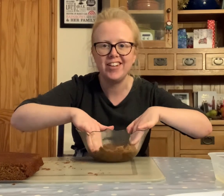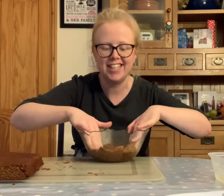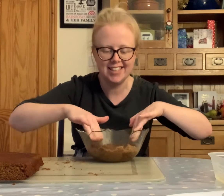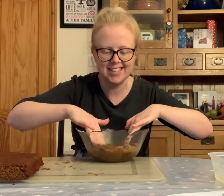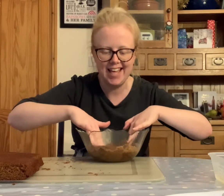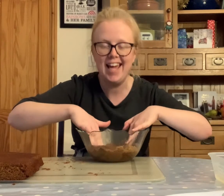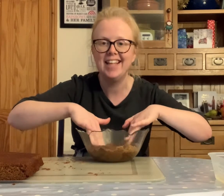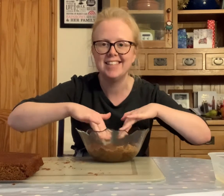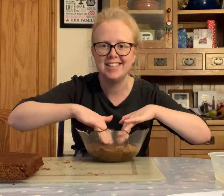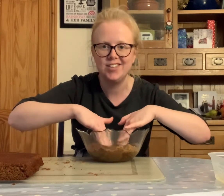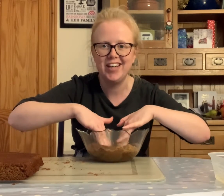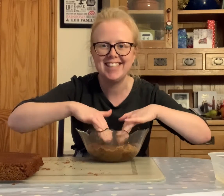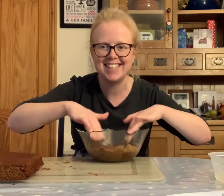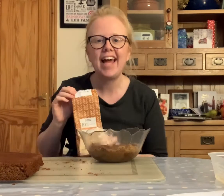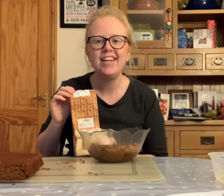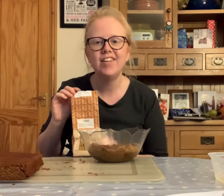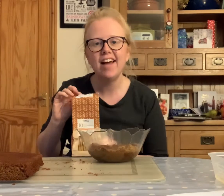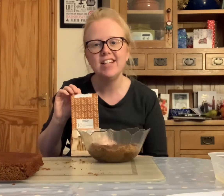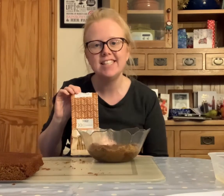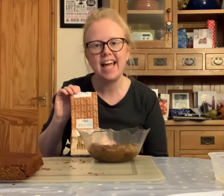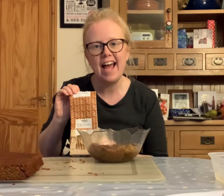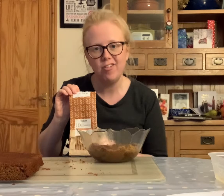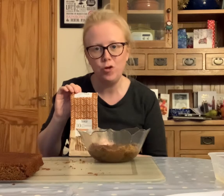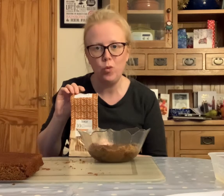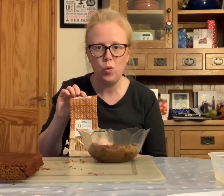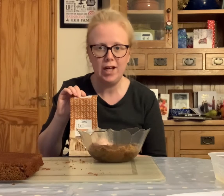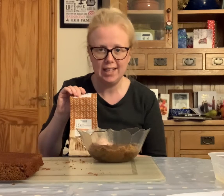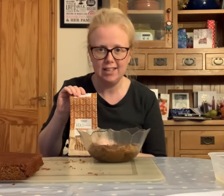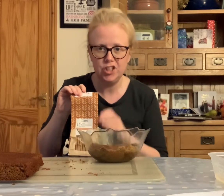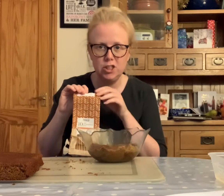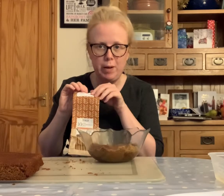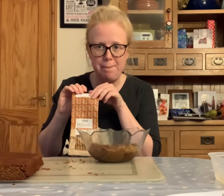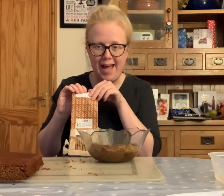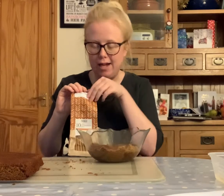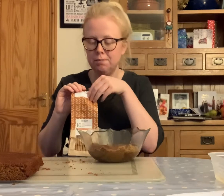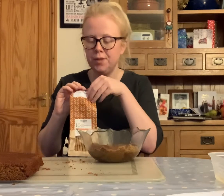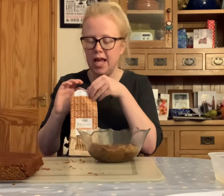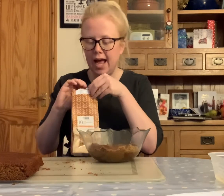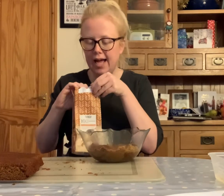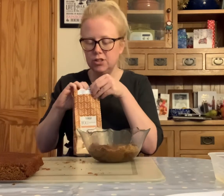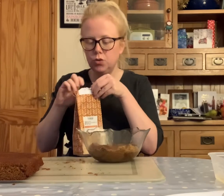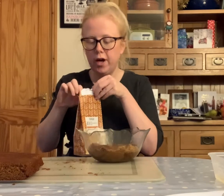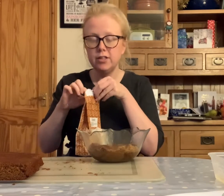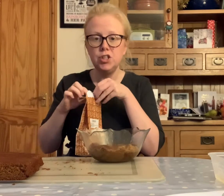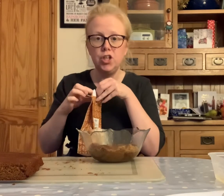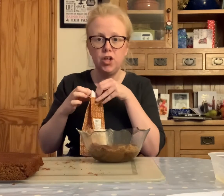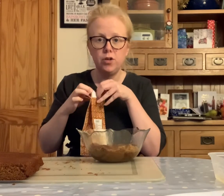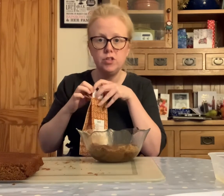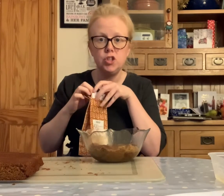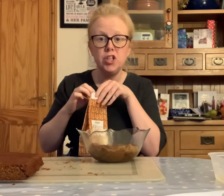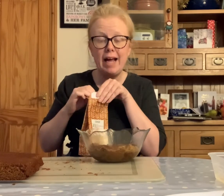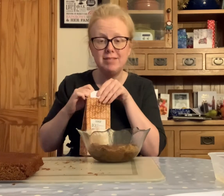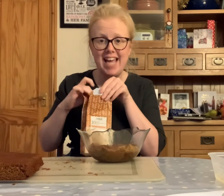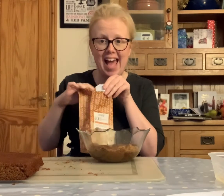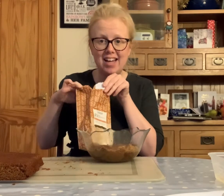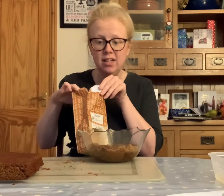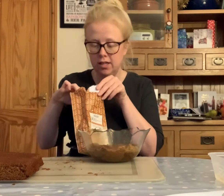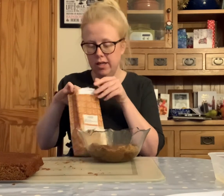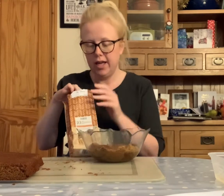ingredients into it. You now need to get out your little gingerbread man, and you're going to use, you should have 10, and you're